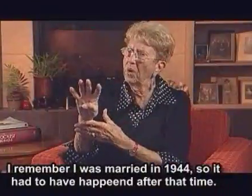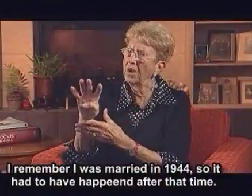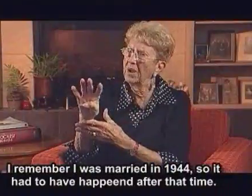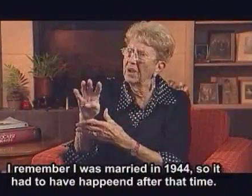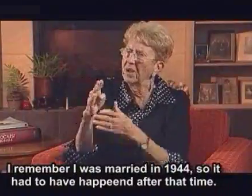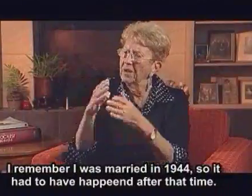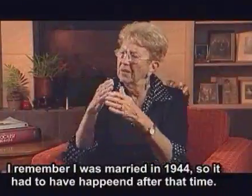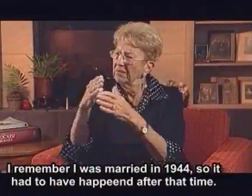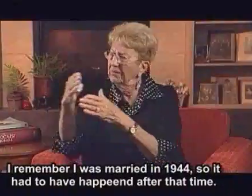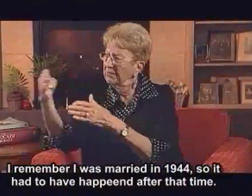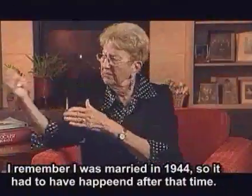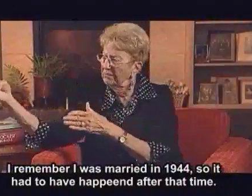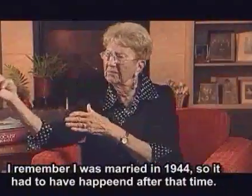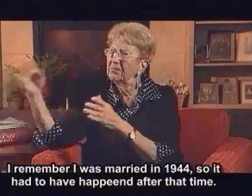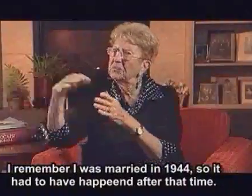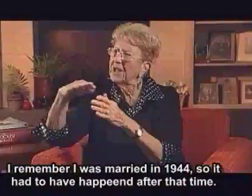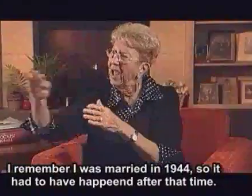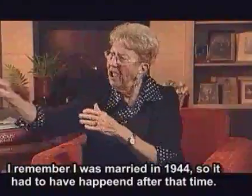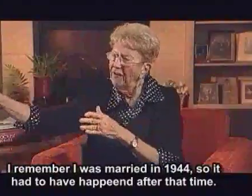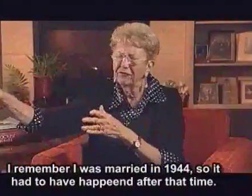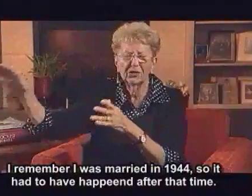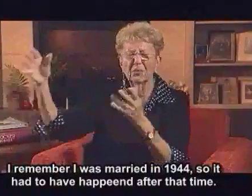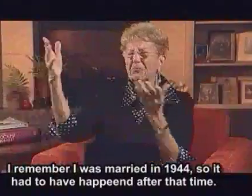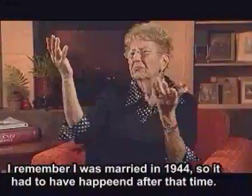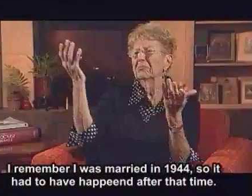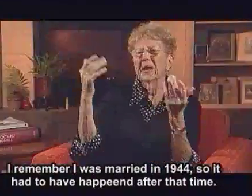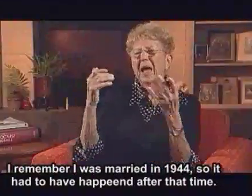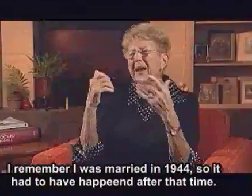Remember, I was married in 1944, so it had to have happened after that time.